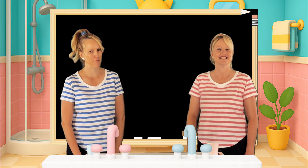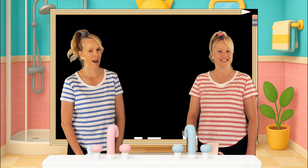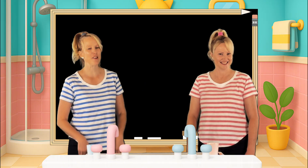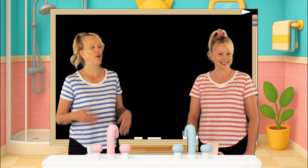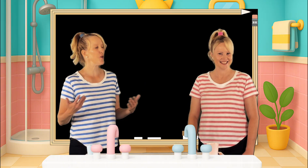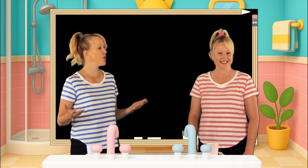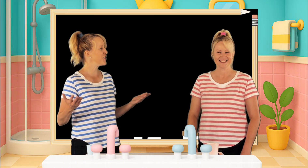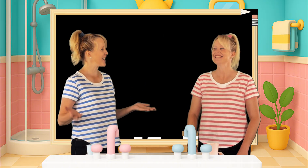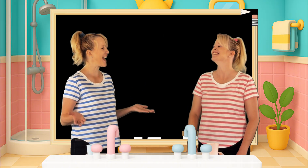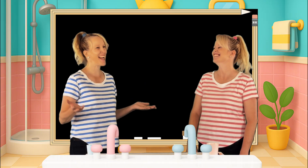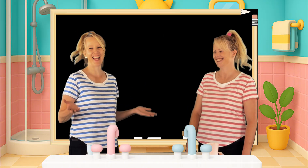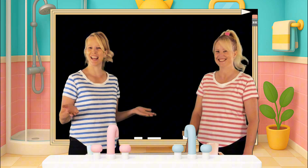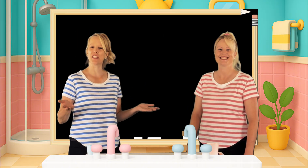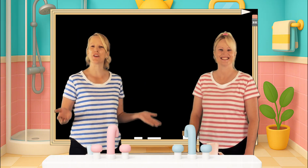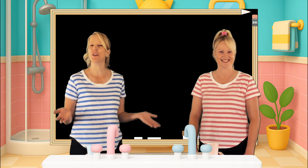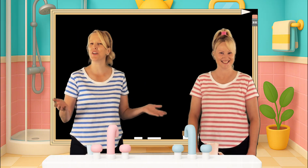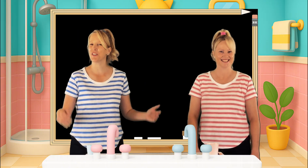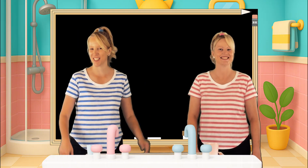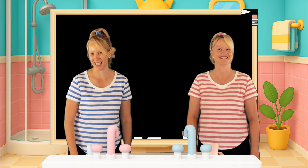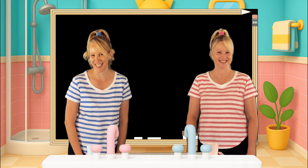bright all day and all night.